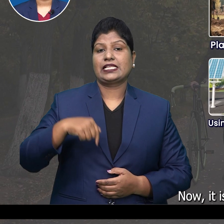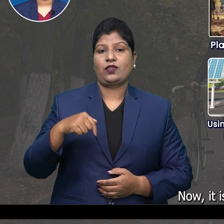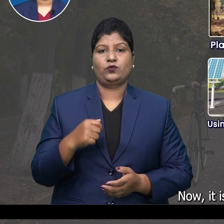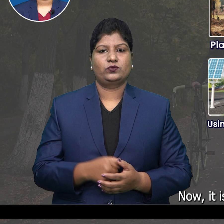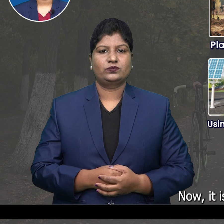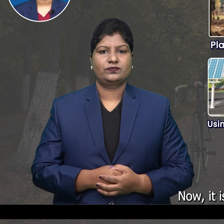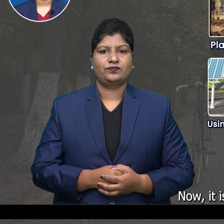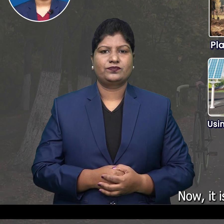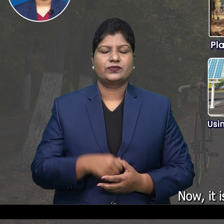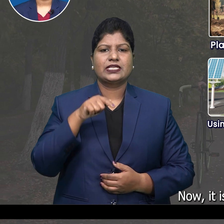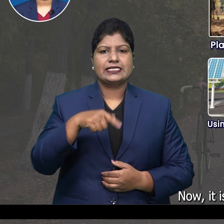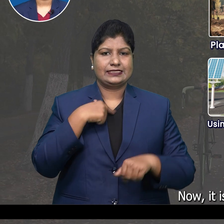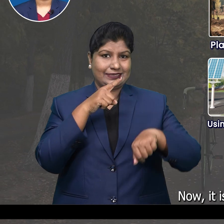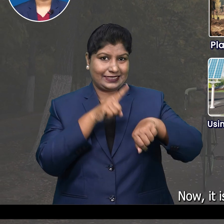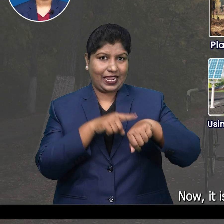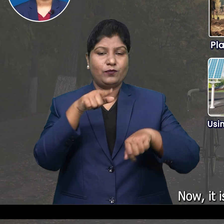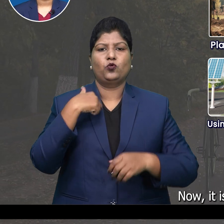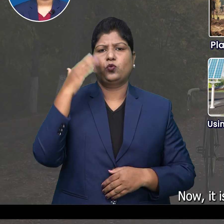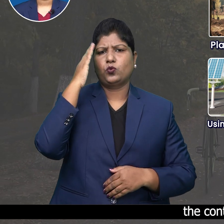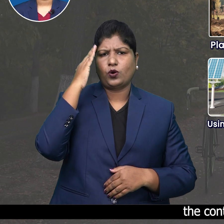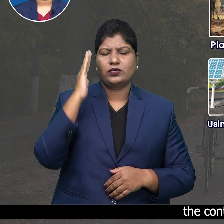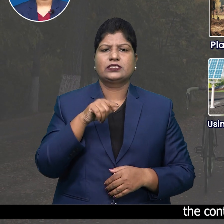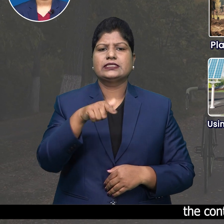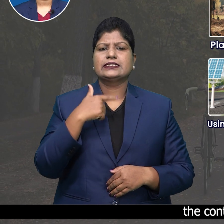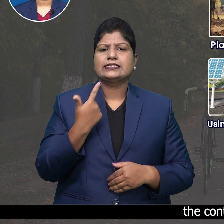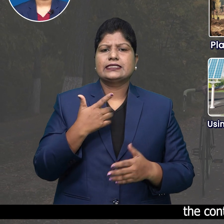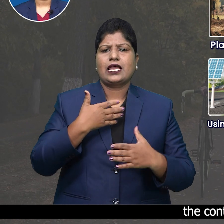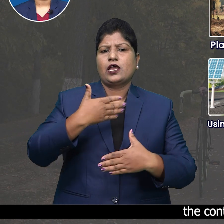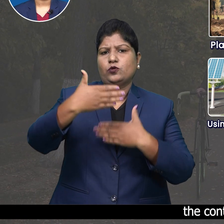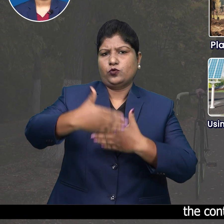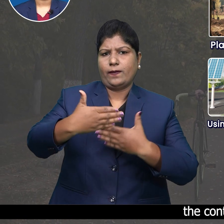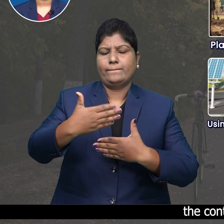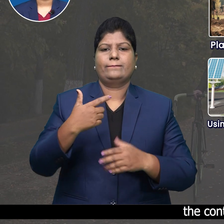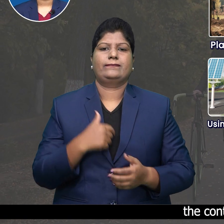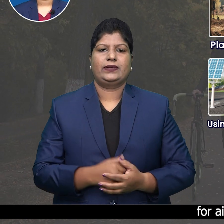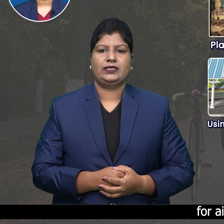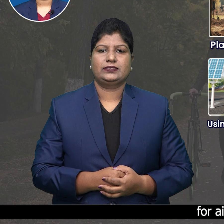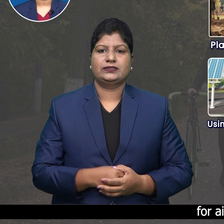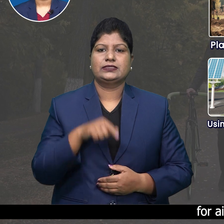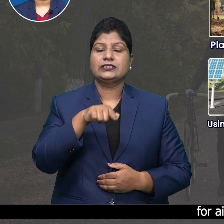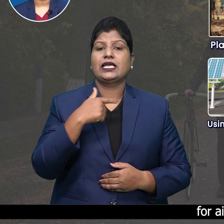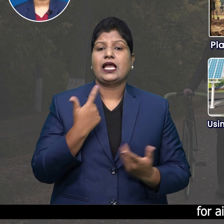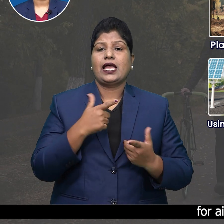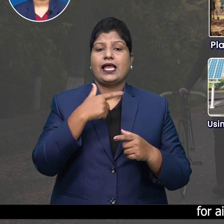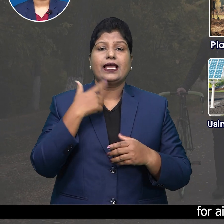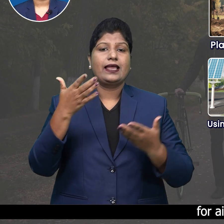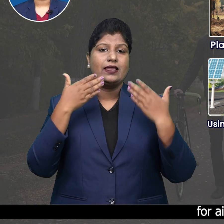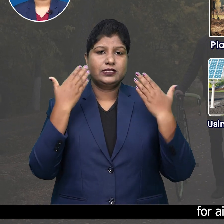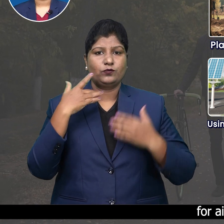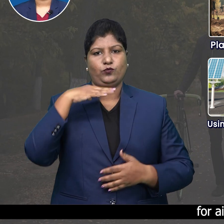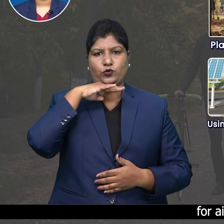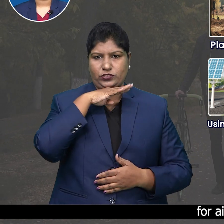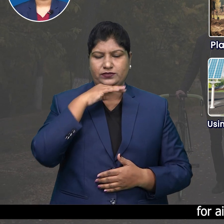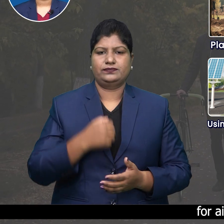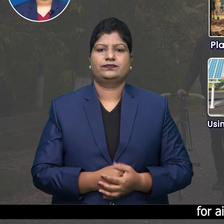Now, it is time to know the control measures for air pollution.